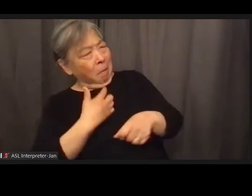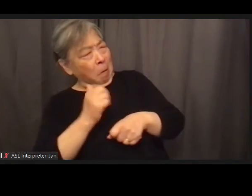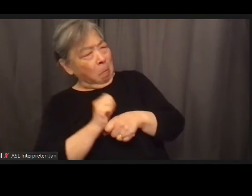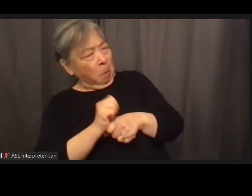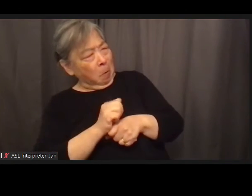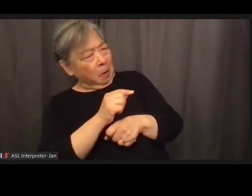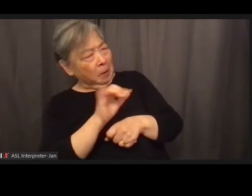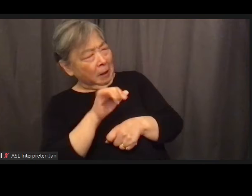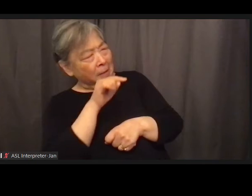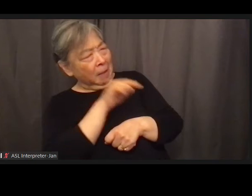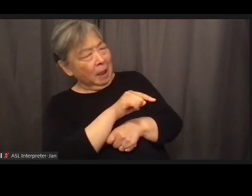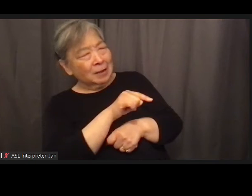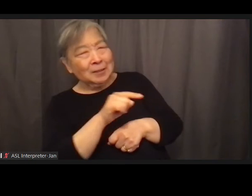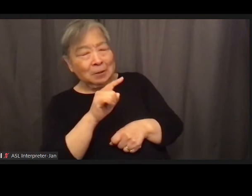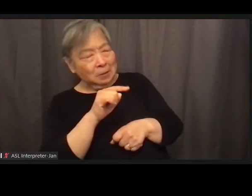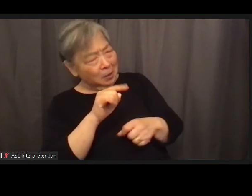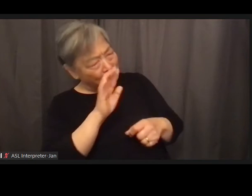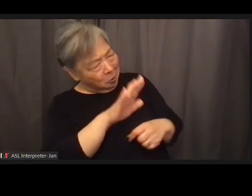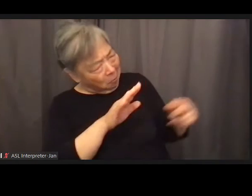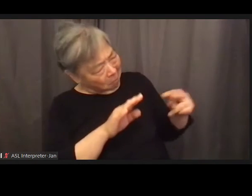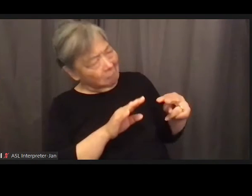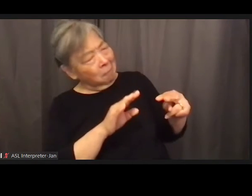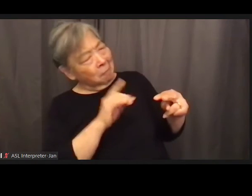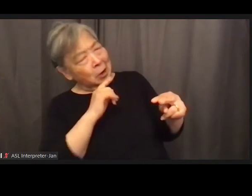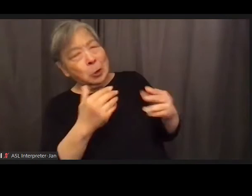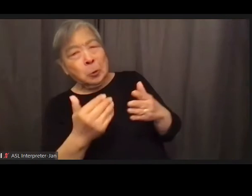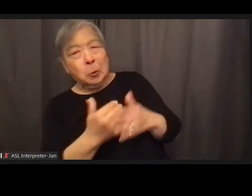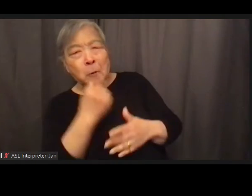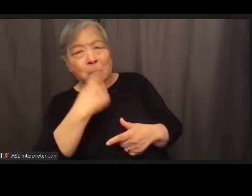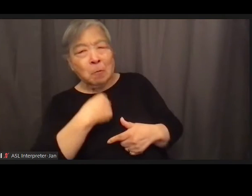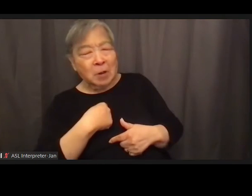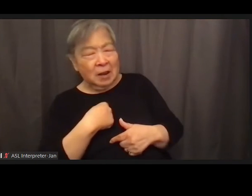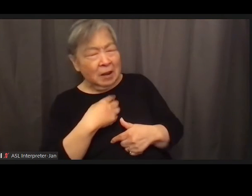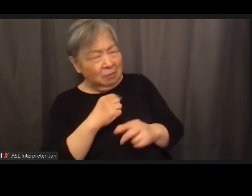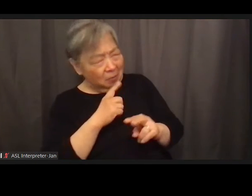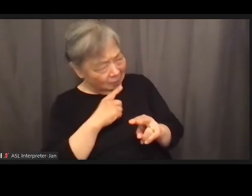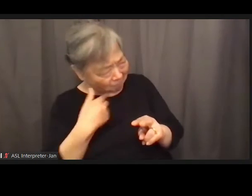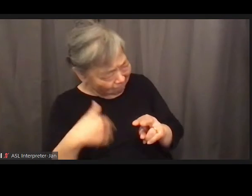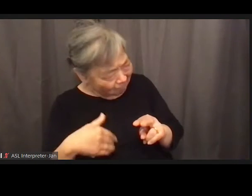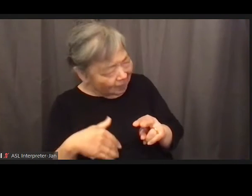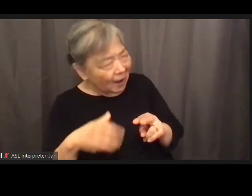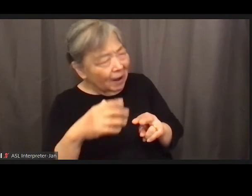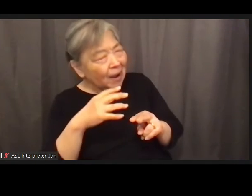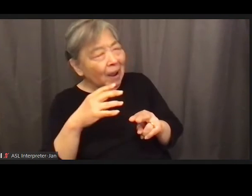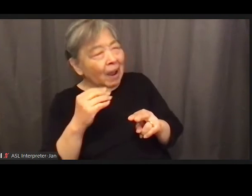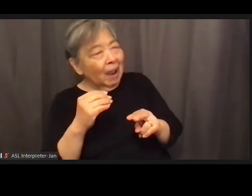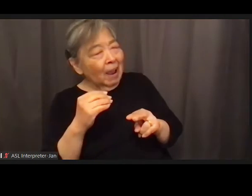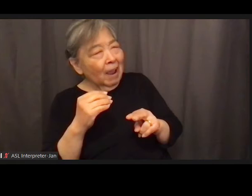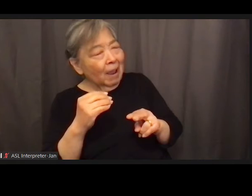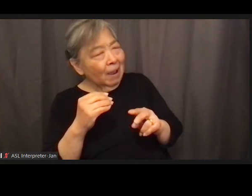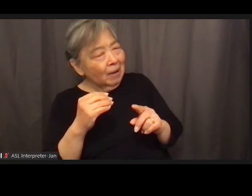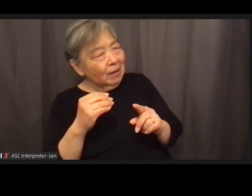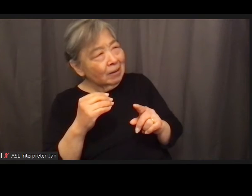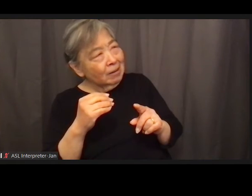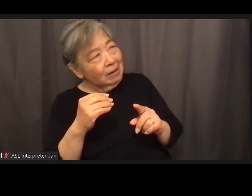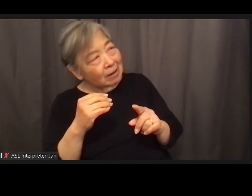very reassuring that we did something right and that it goes